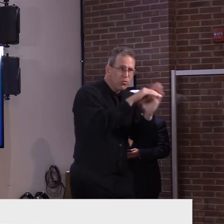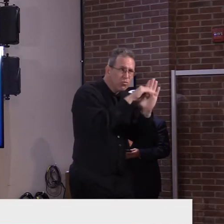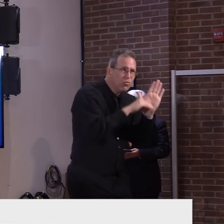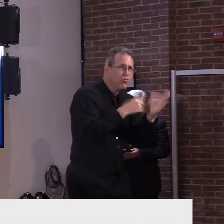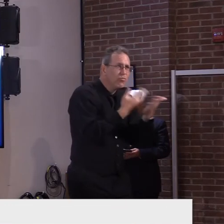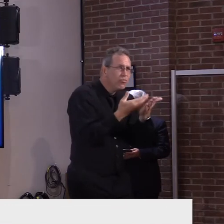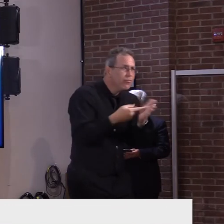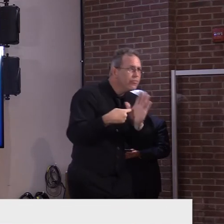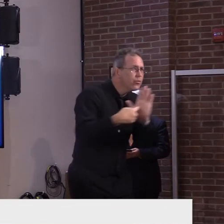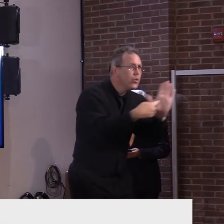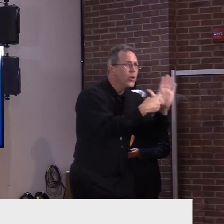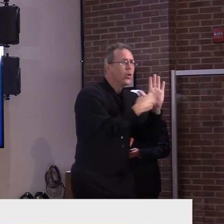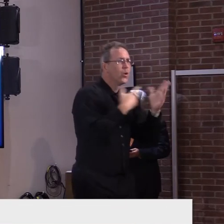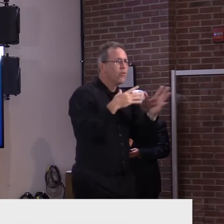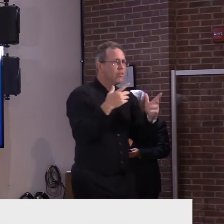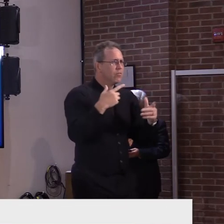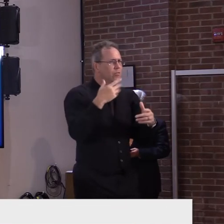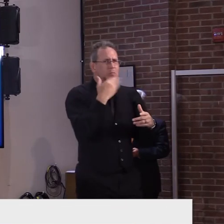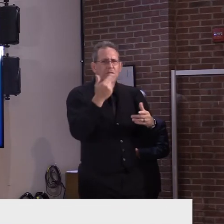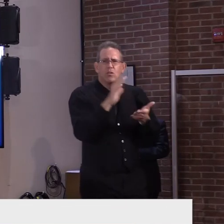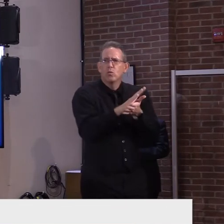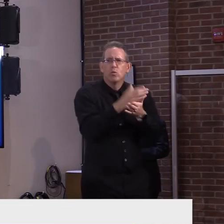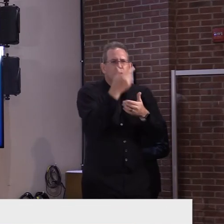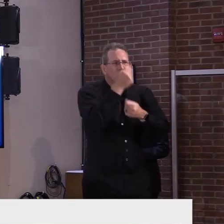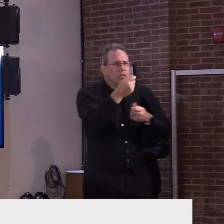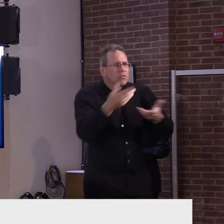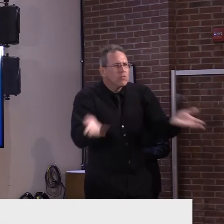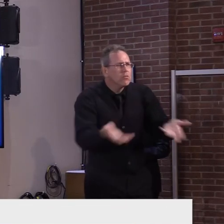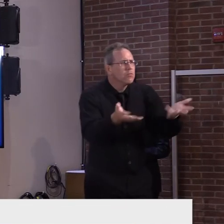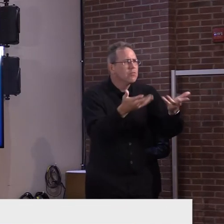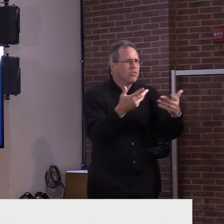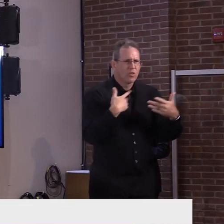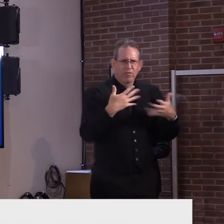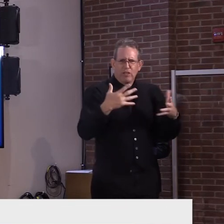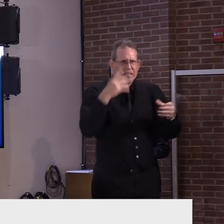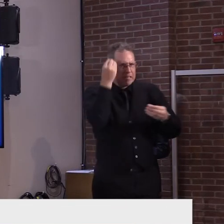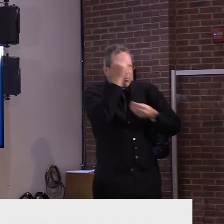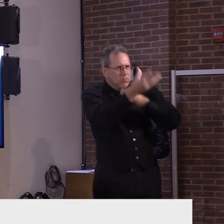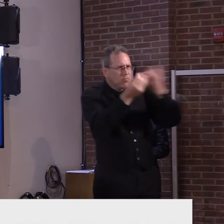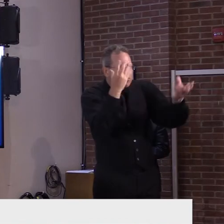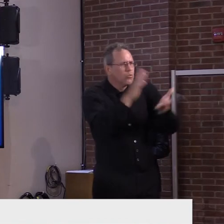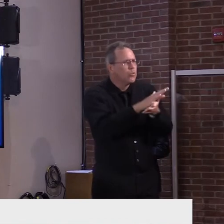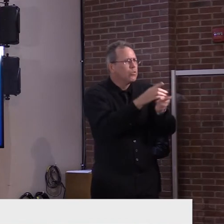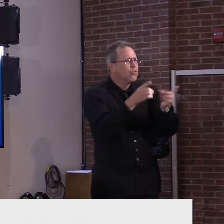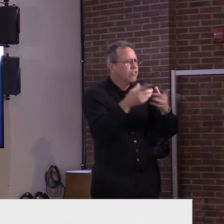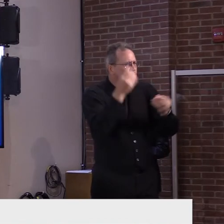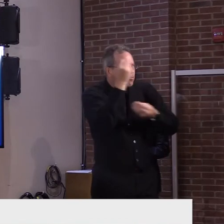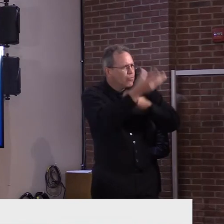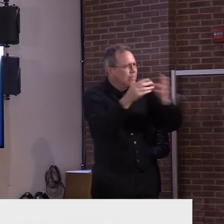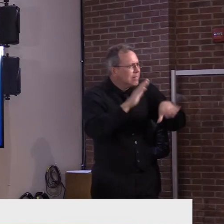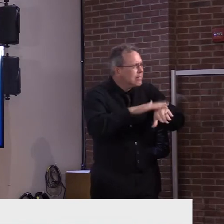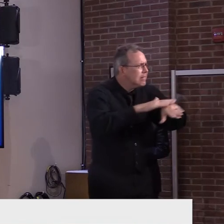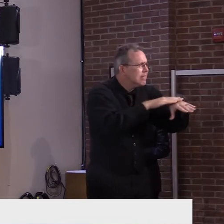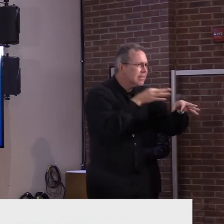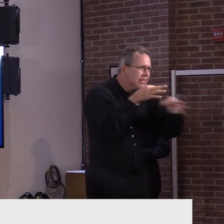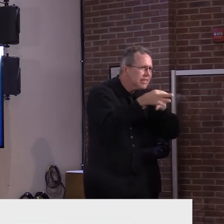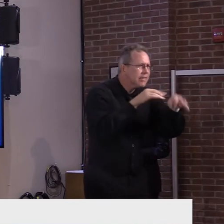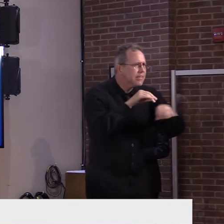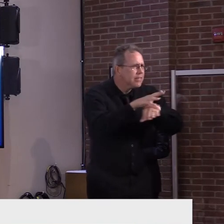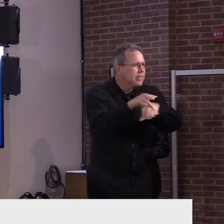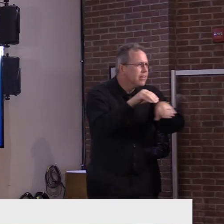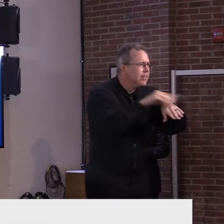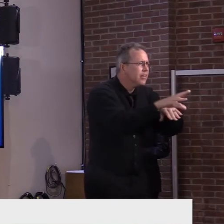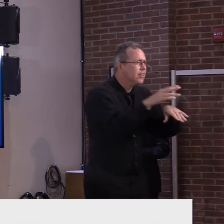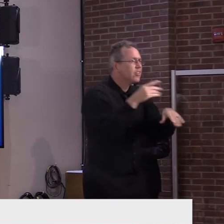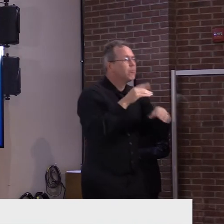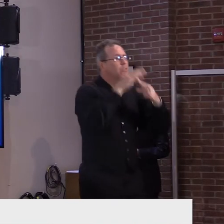this situation, we feel that it's best for our kids, particularly those under 12, to be